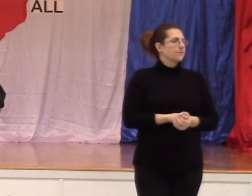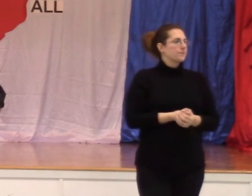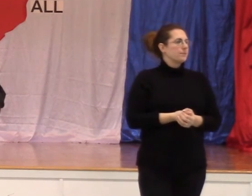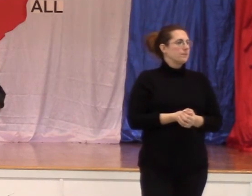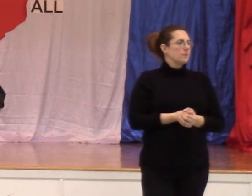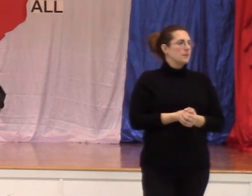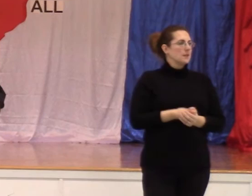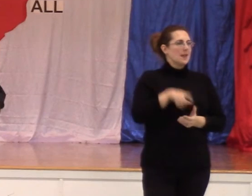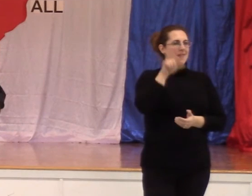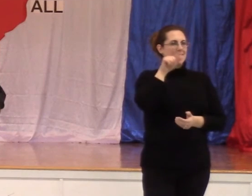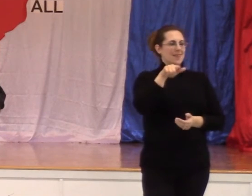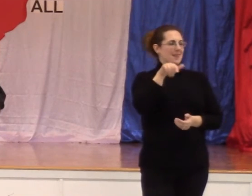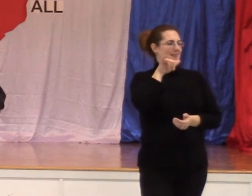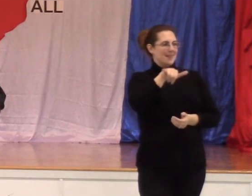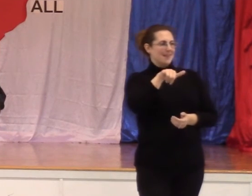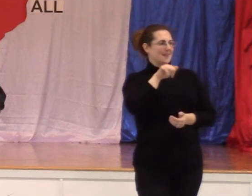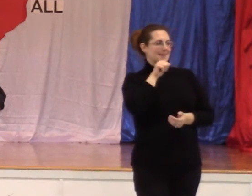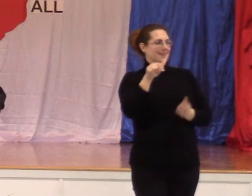That's not Lutheran.